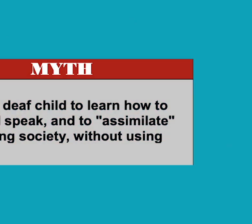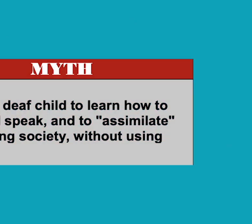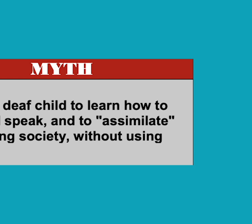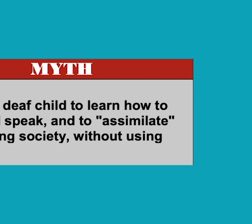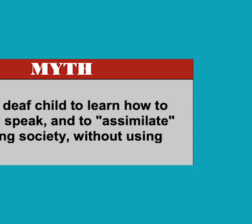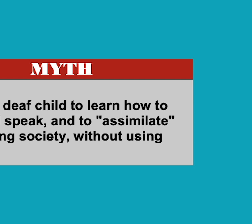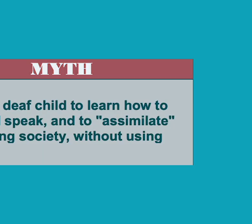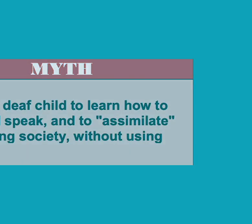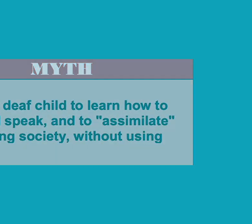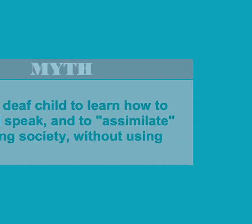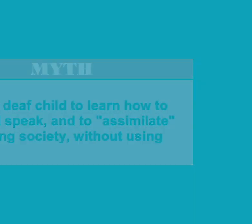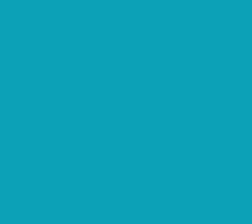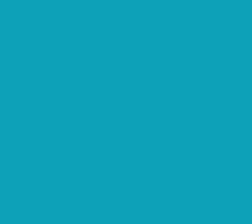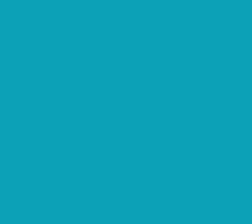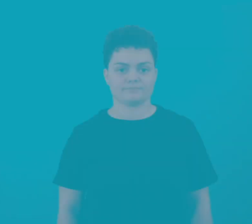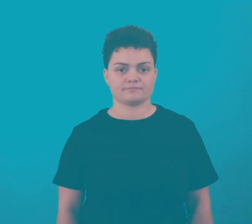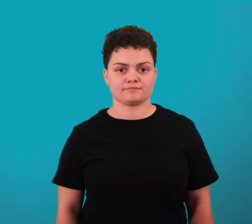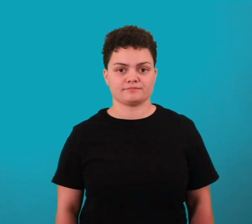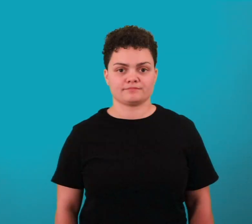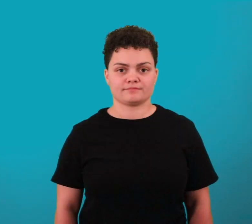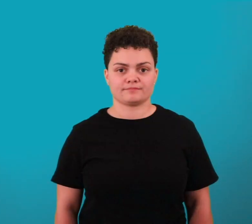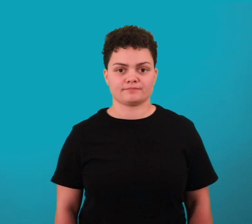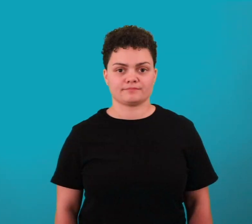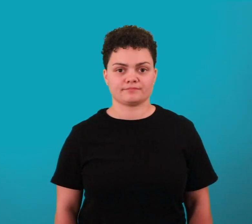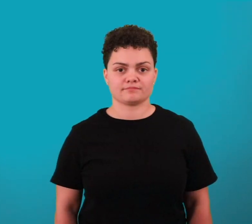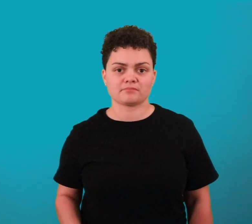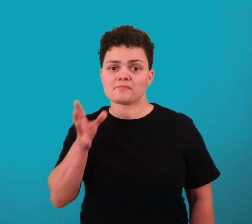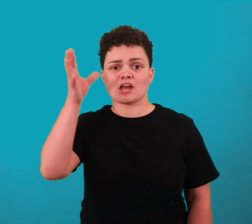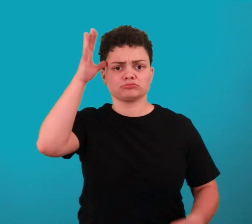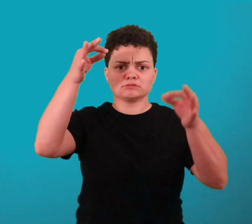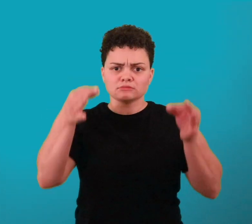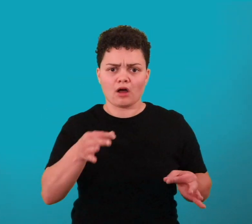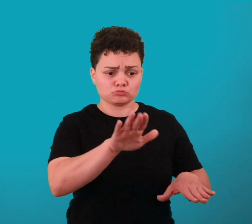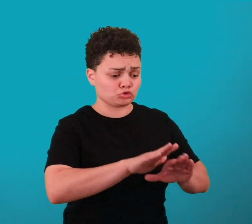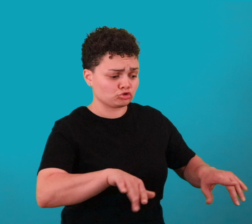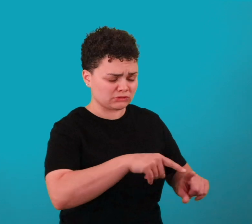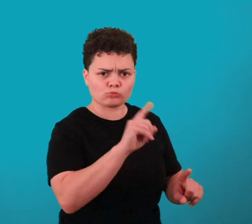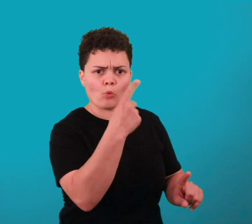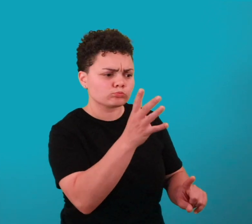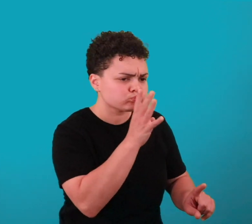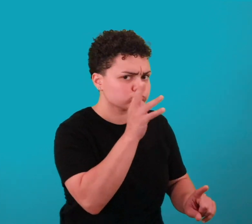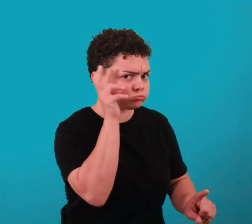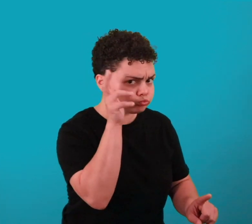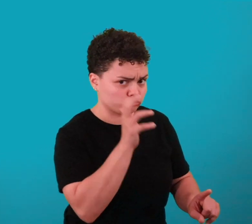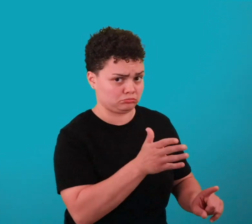Myth. I want my deaf child to learn how to listen and speak and to assimilate into hearing society without using sign language, and the Lead K bill does not support